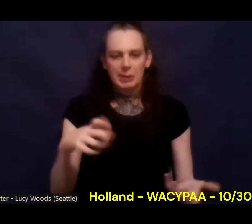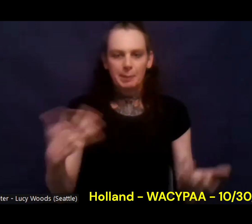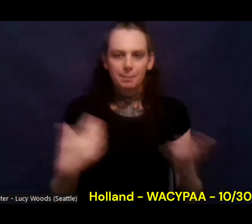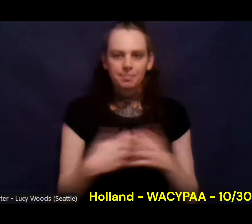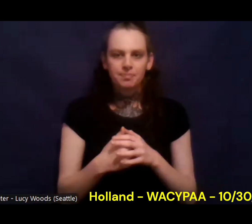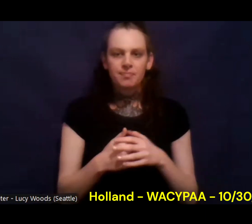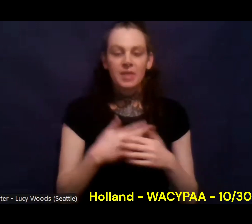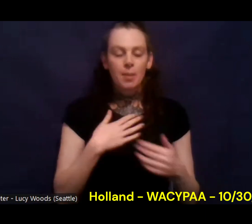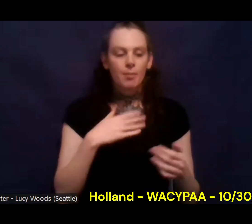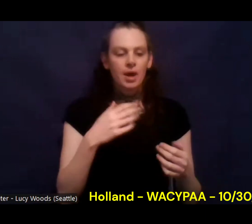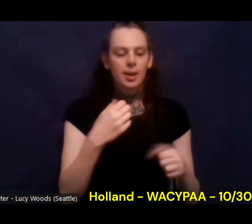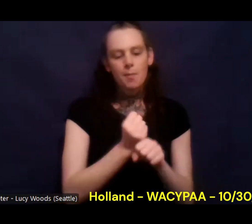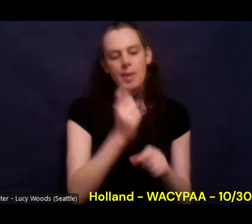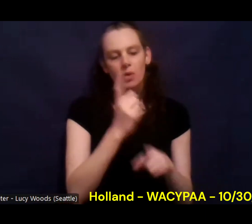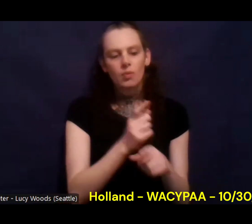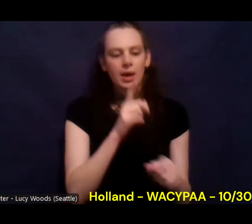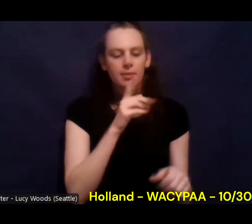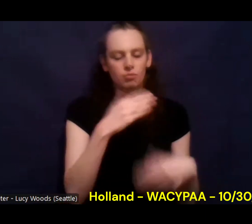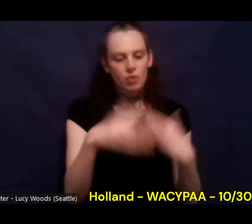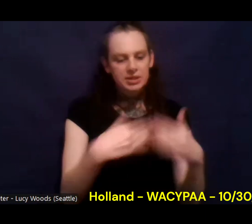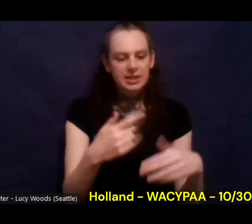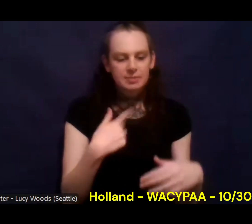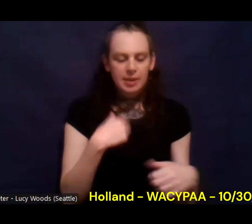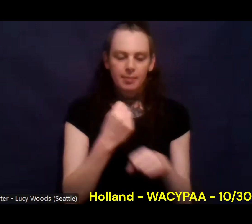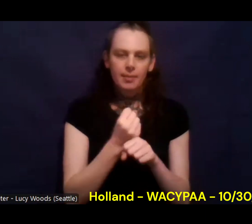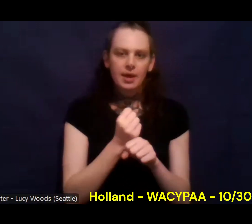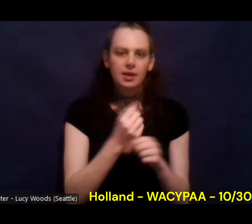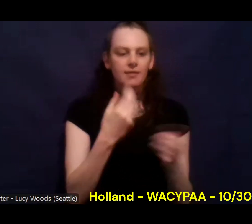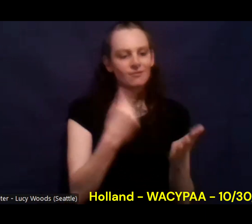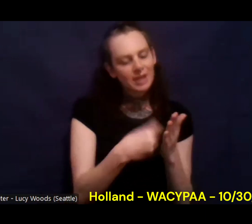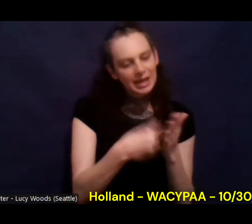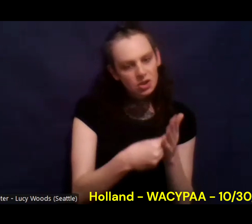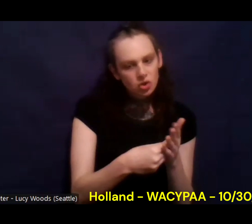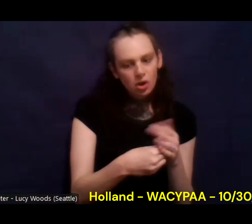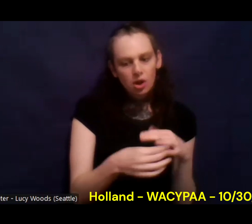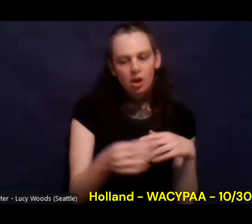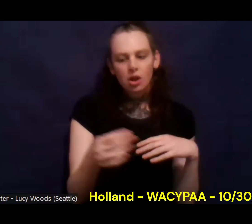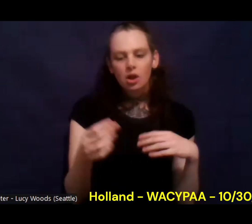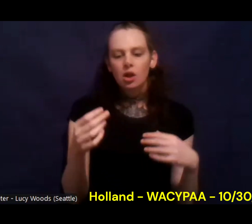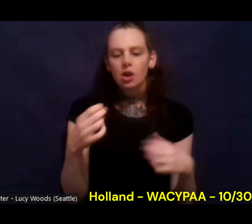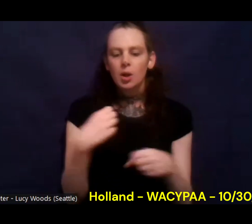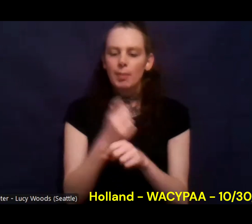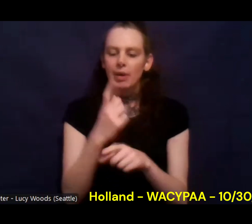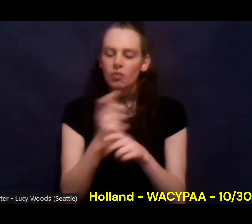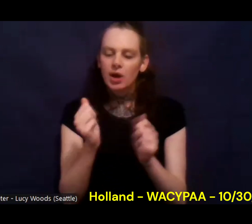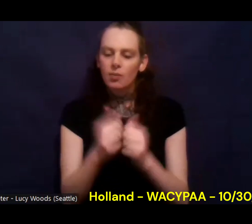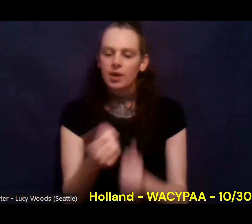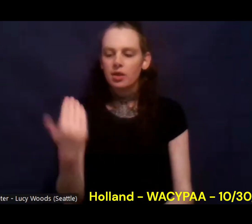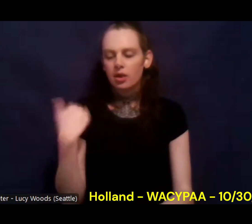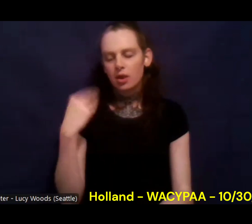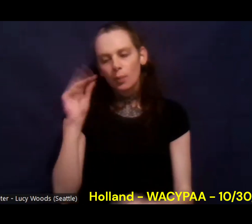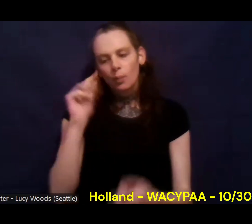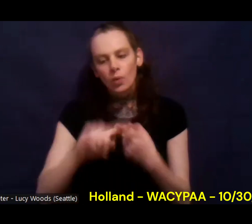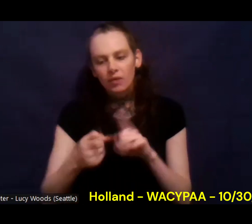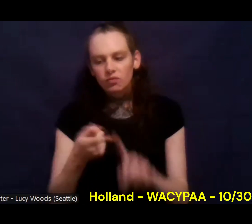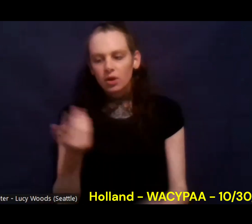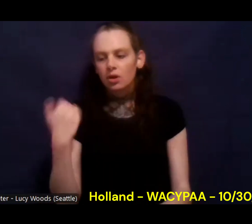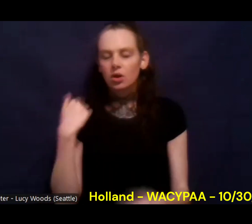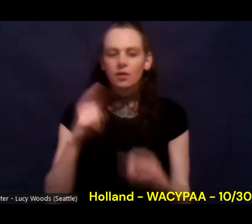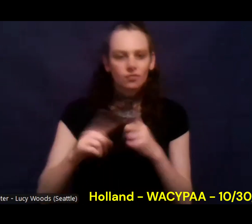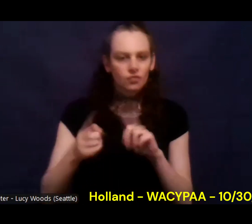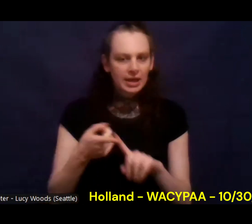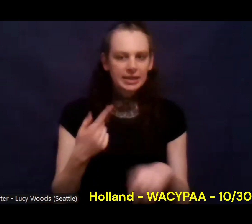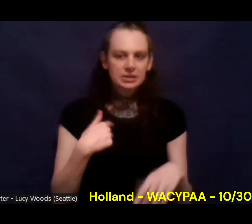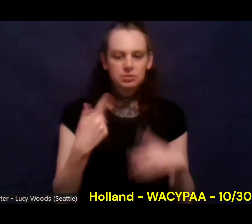made like some big financial amends. I made amends to ex-boyfriends. I made amends to former friends. I started showing up differently.